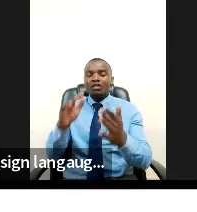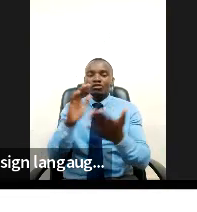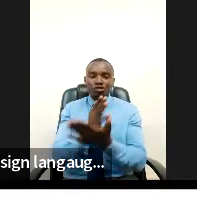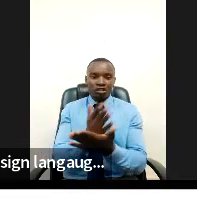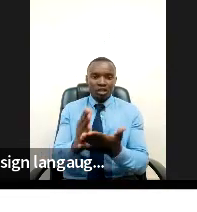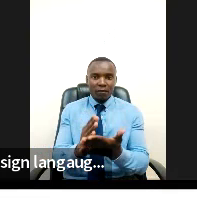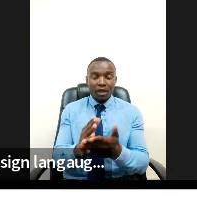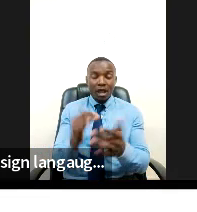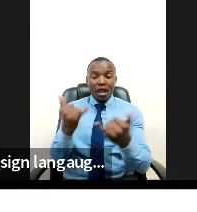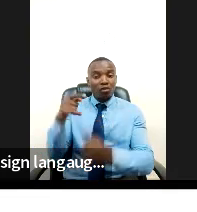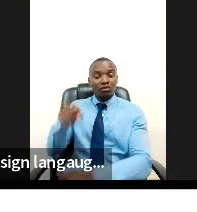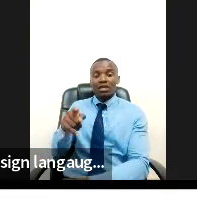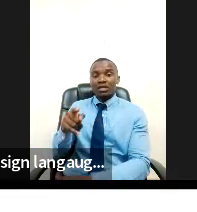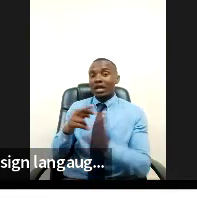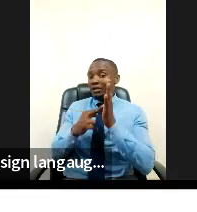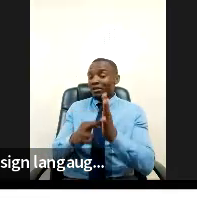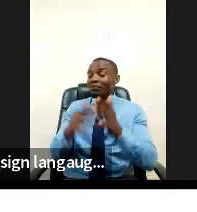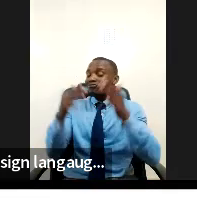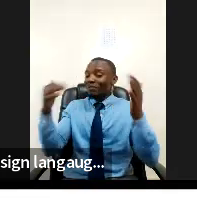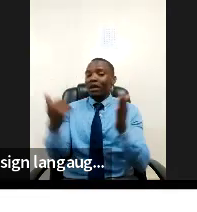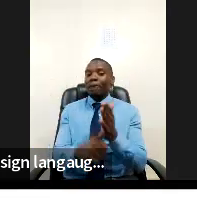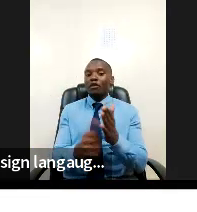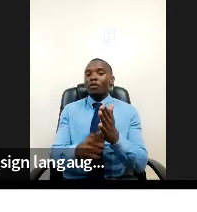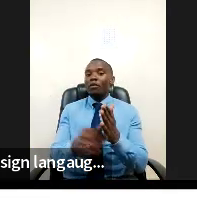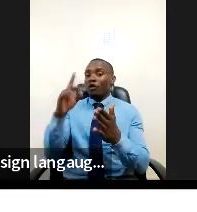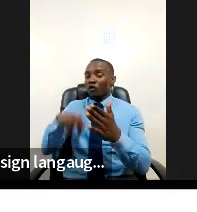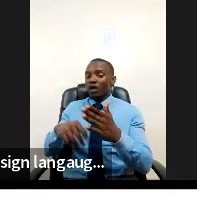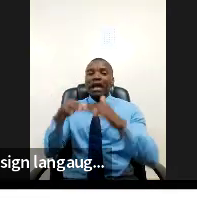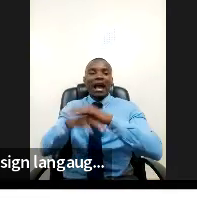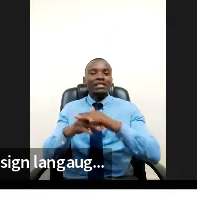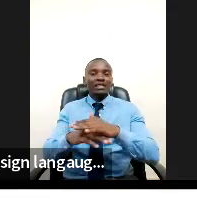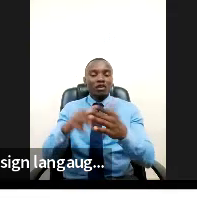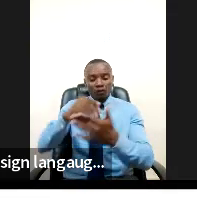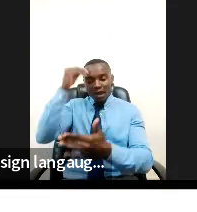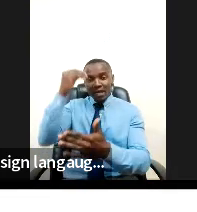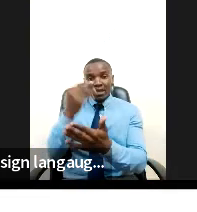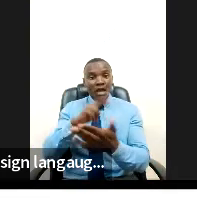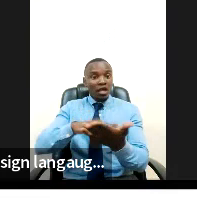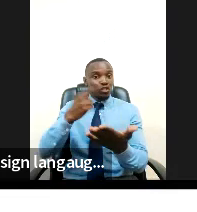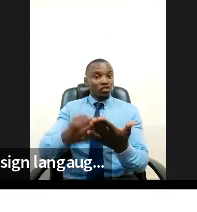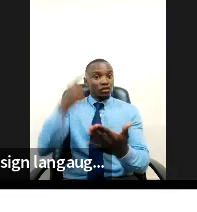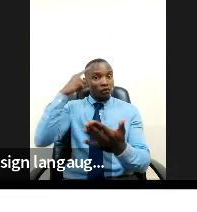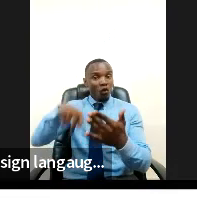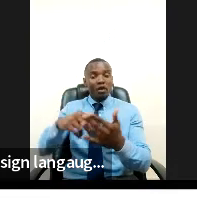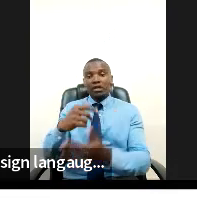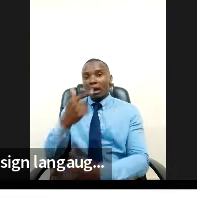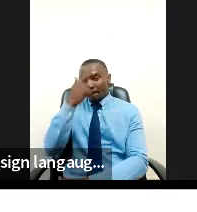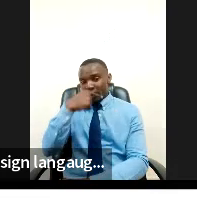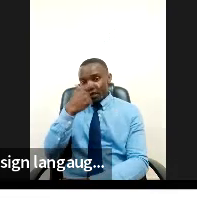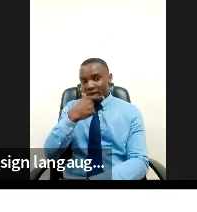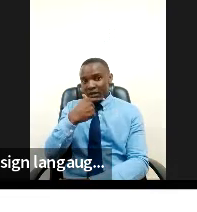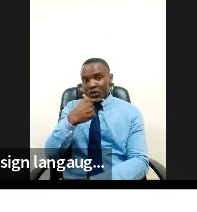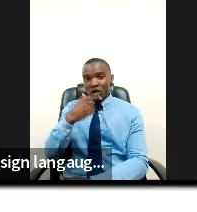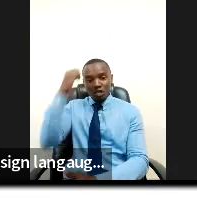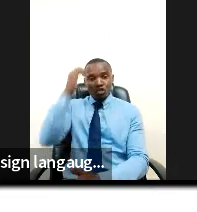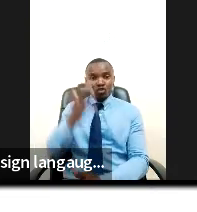Joseph represents a much bigger problem of access of learning resources for visually impaired students in learning institutions.